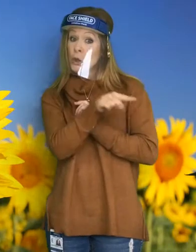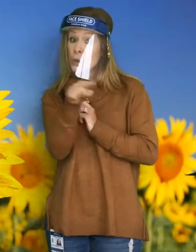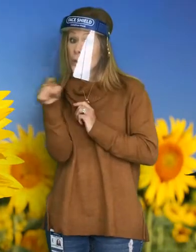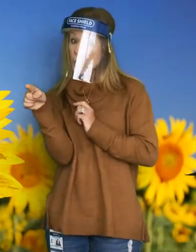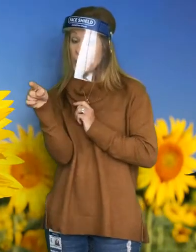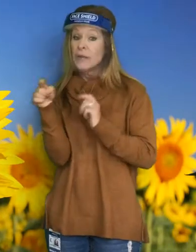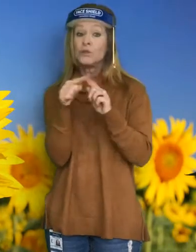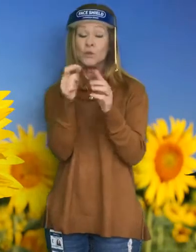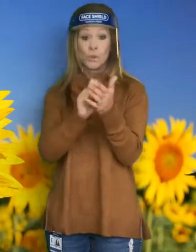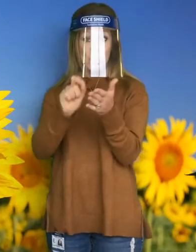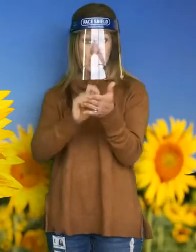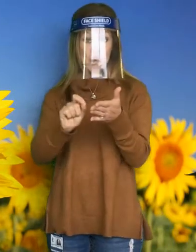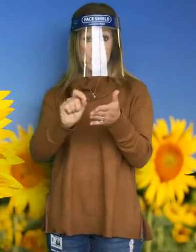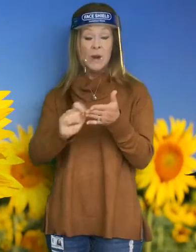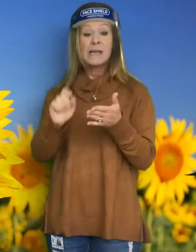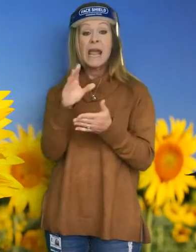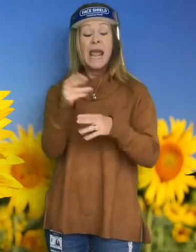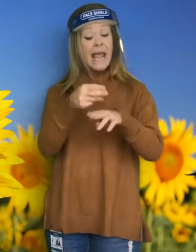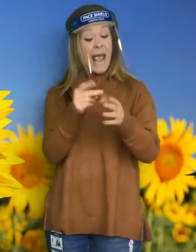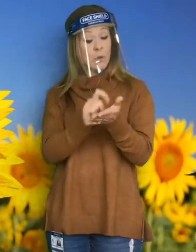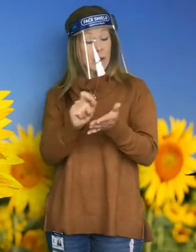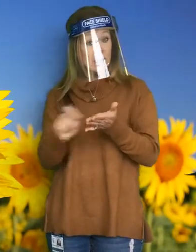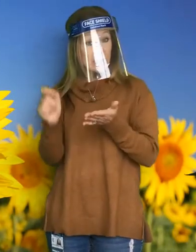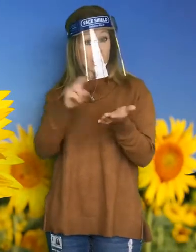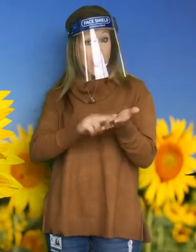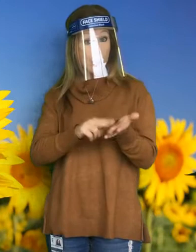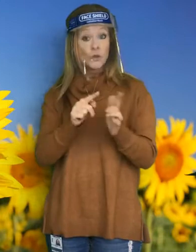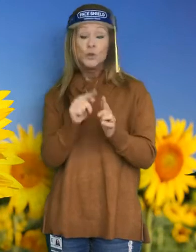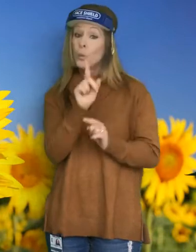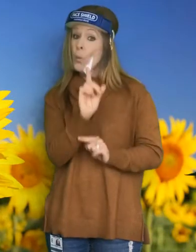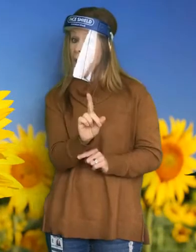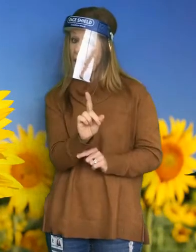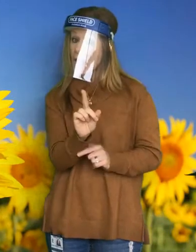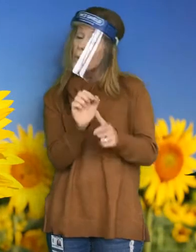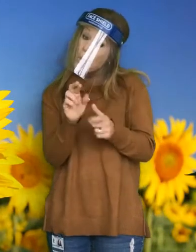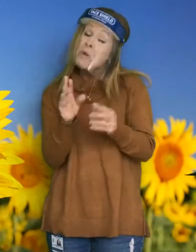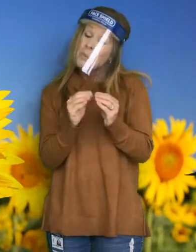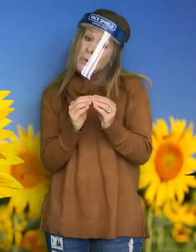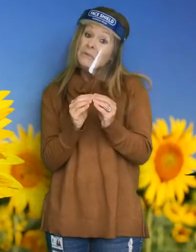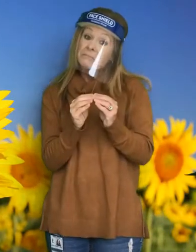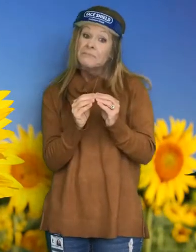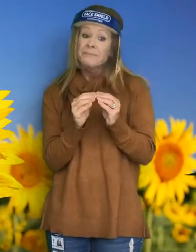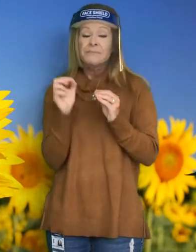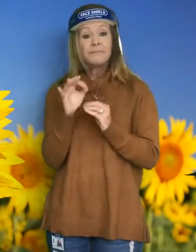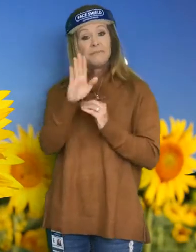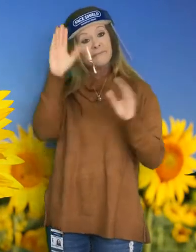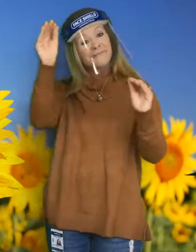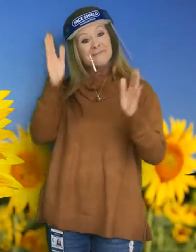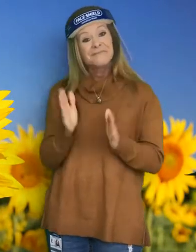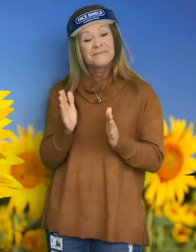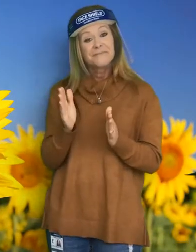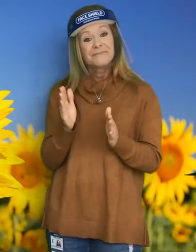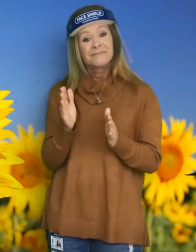you to write a handwritten note to one or more of your